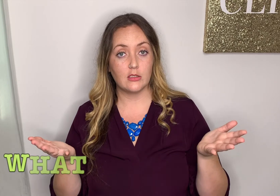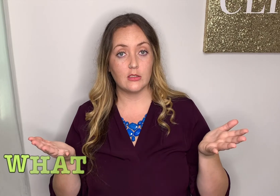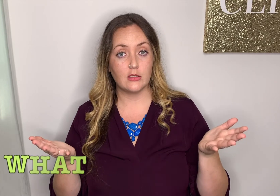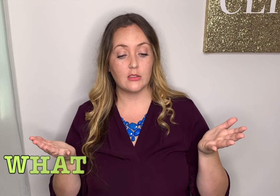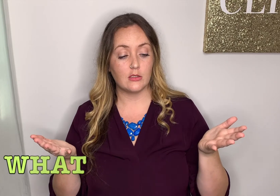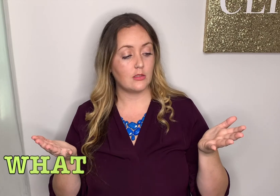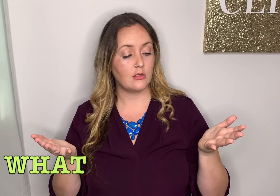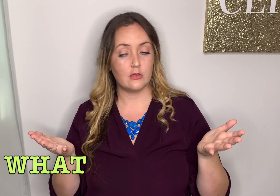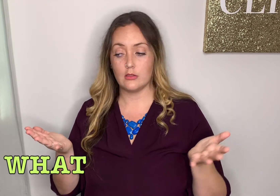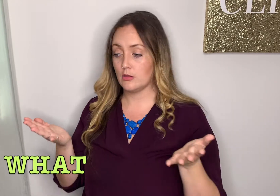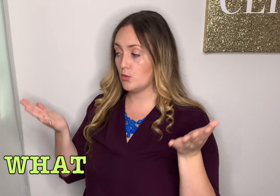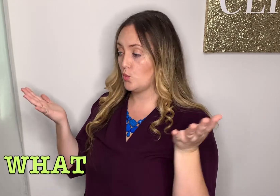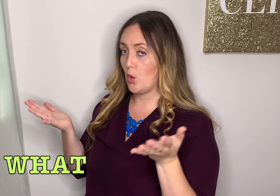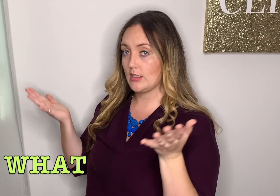What,